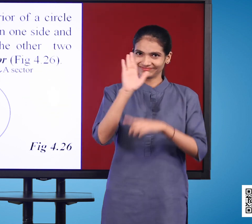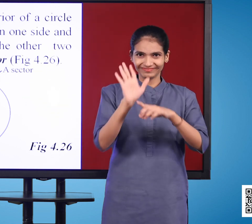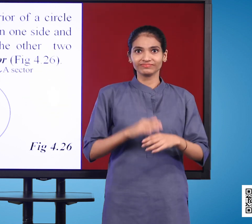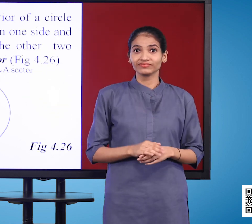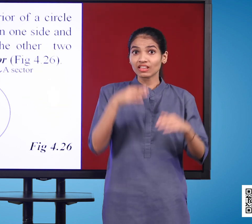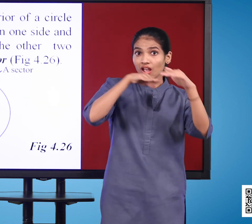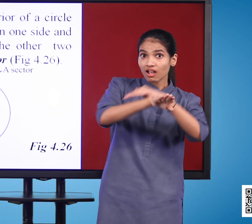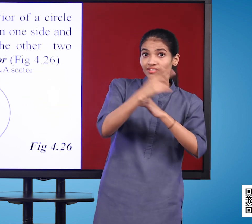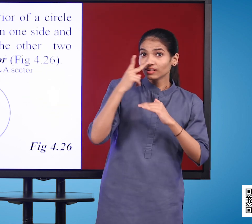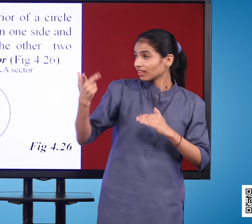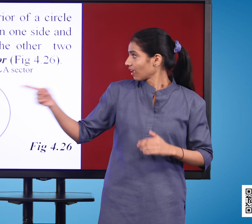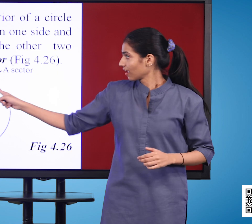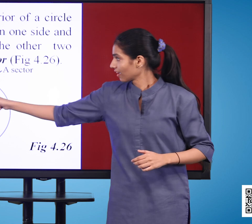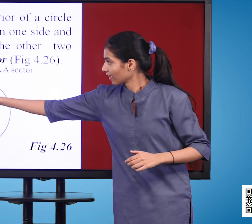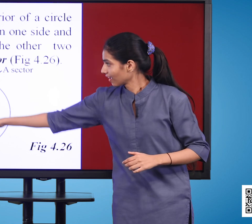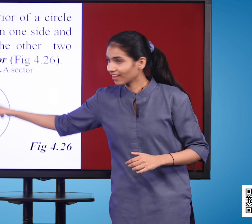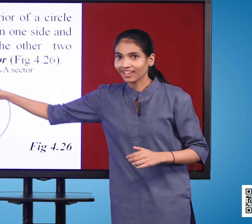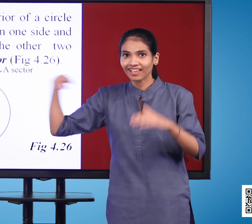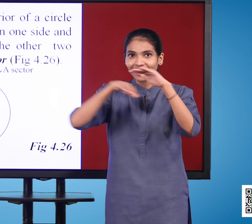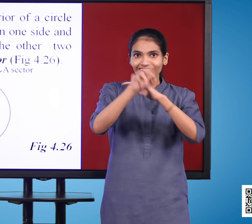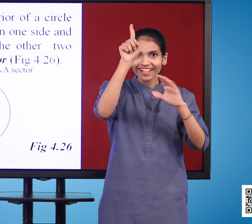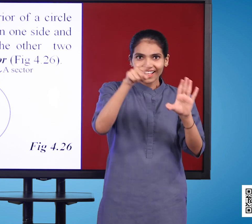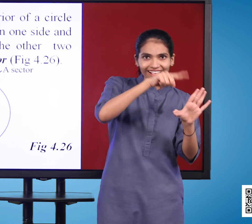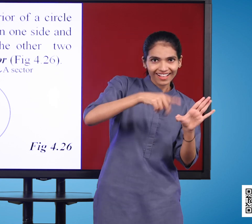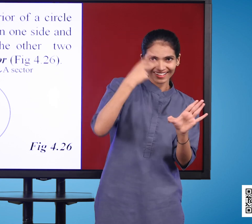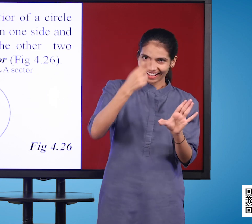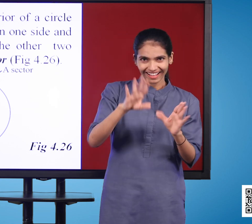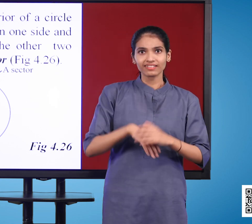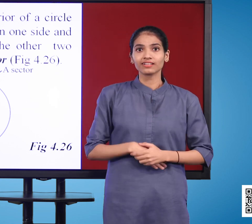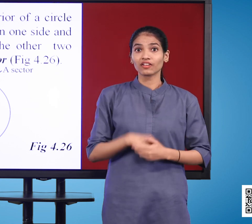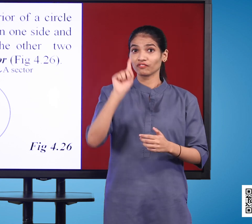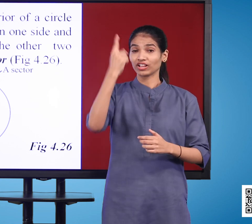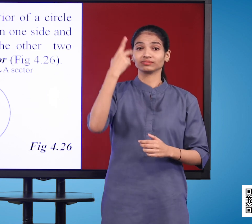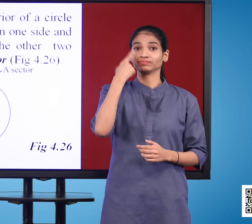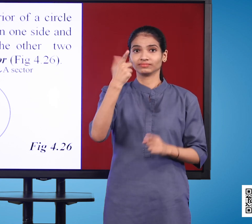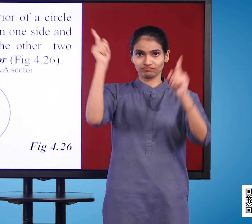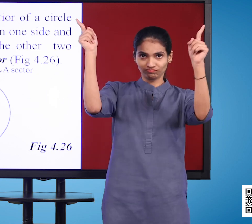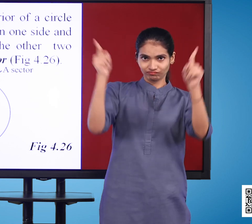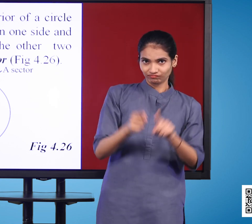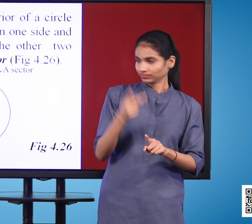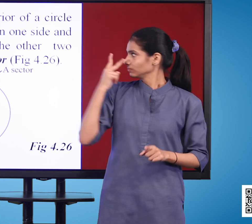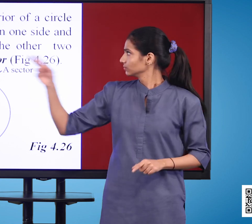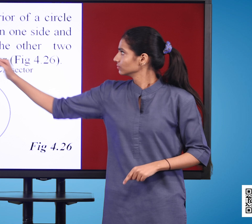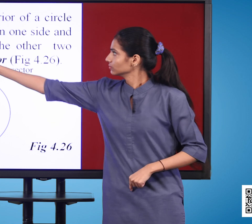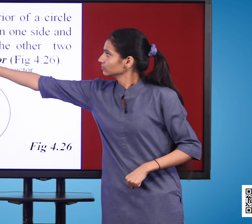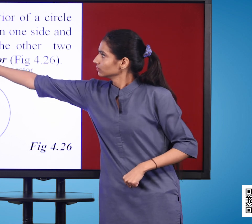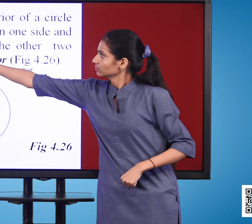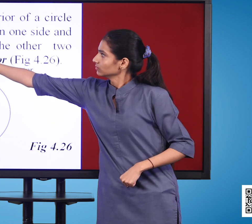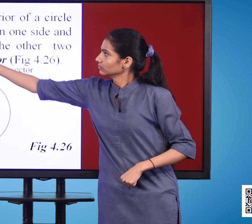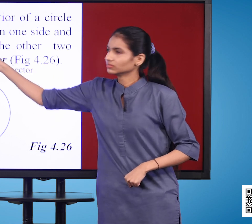A region in the interior of a circle enclosed by an arc on one side and a pair of radii on the other 2